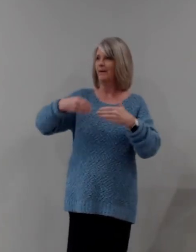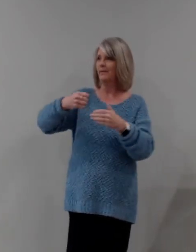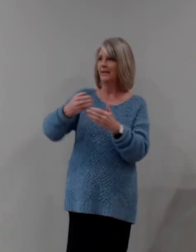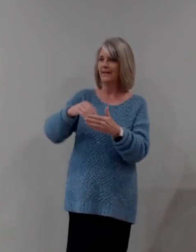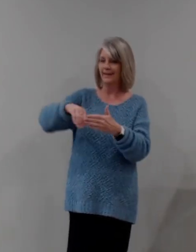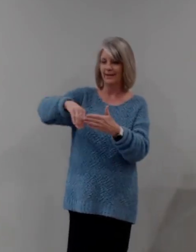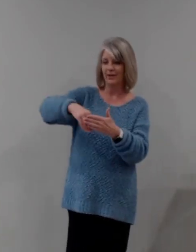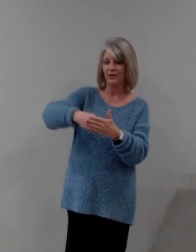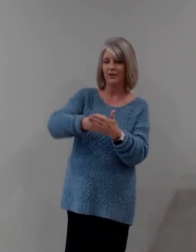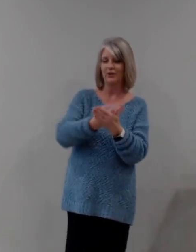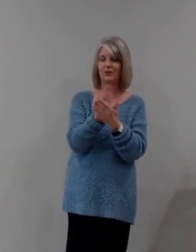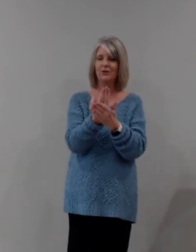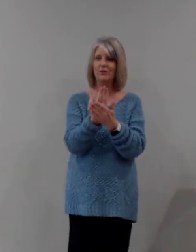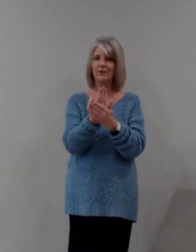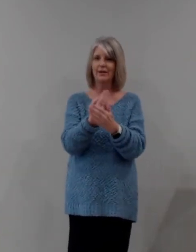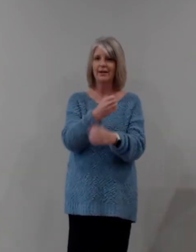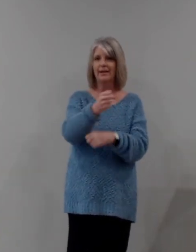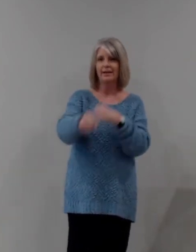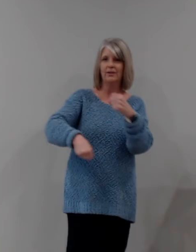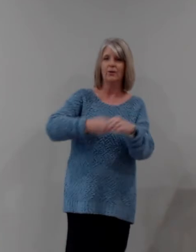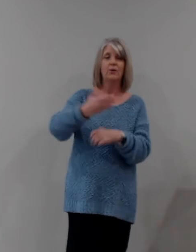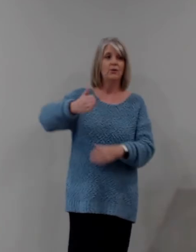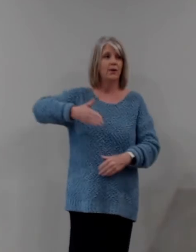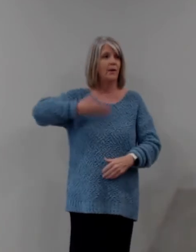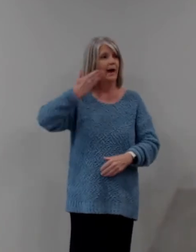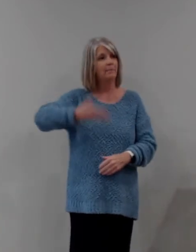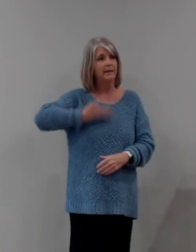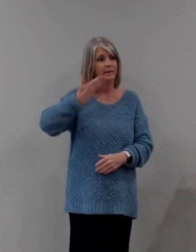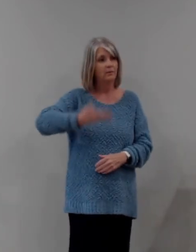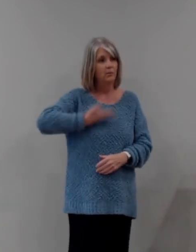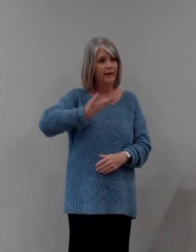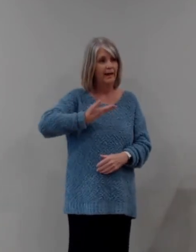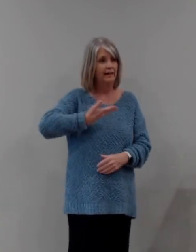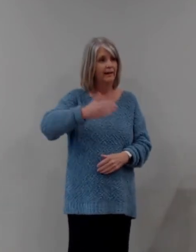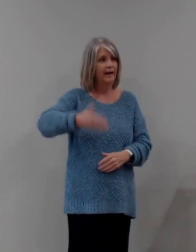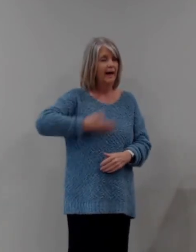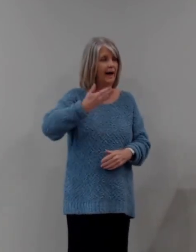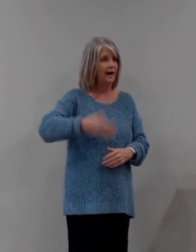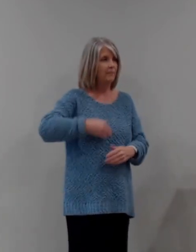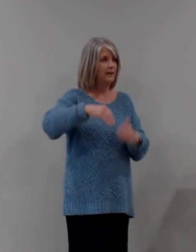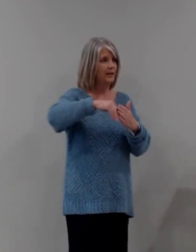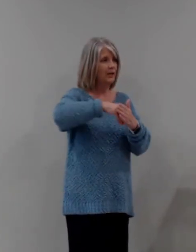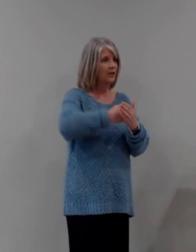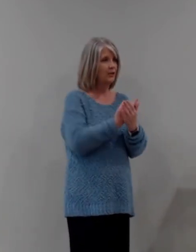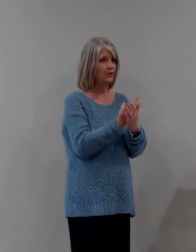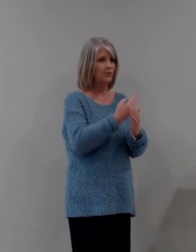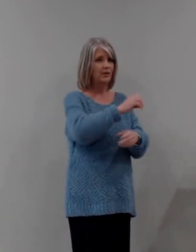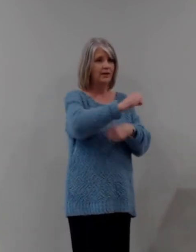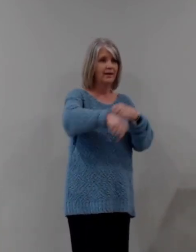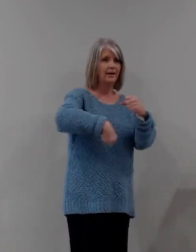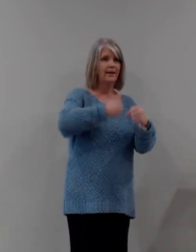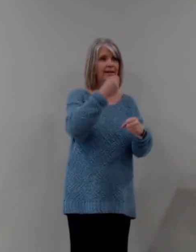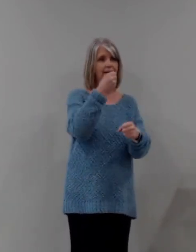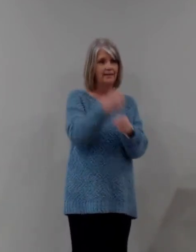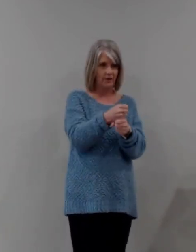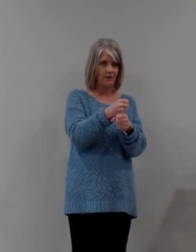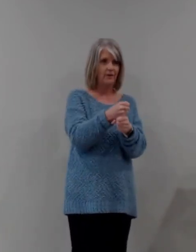Happy New Year. Or you can go happy. One hand. Happy New Year.